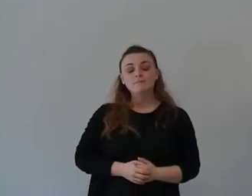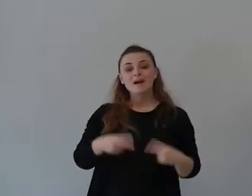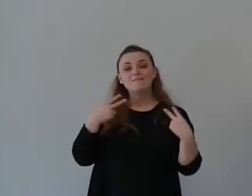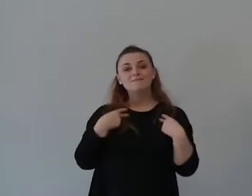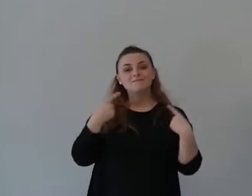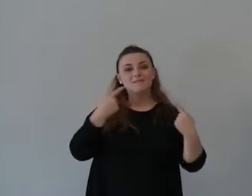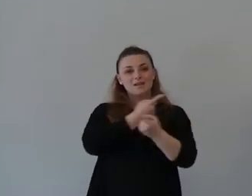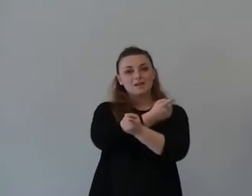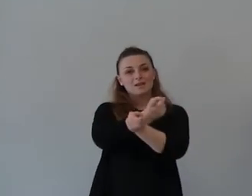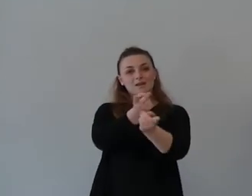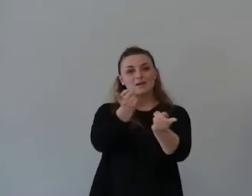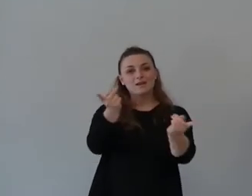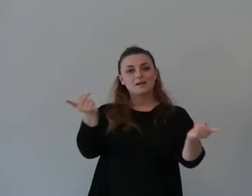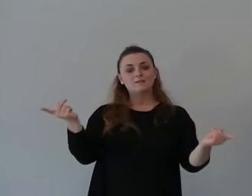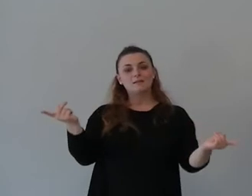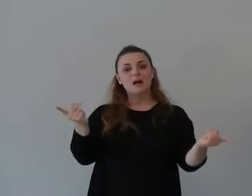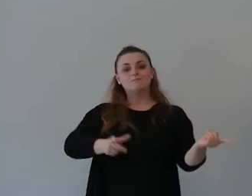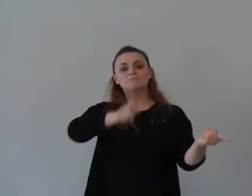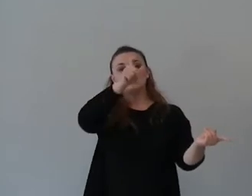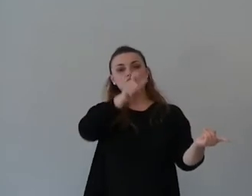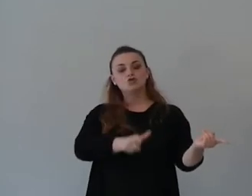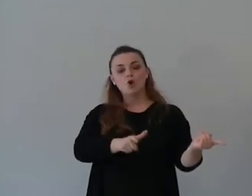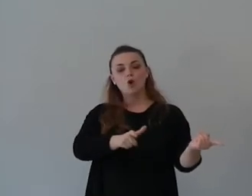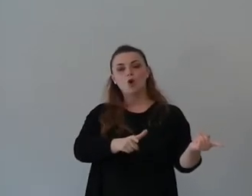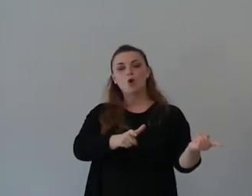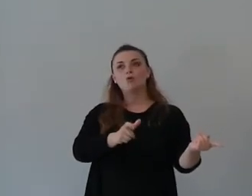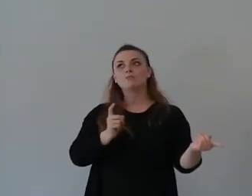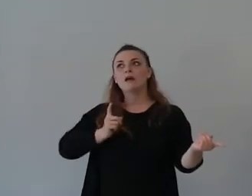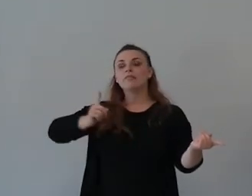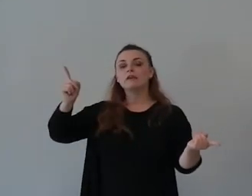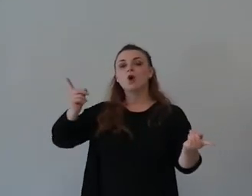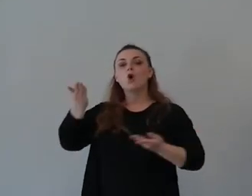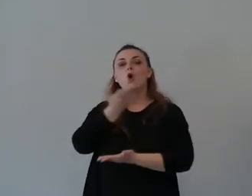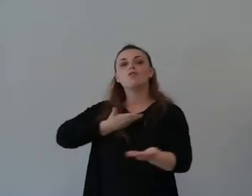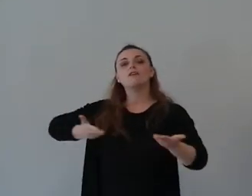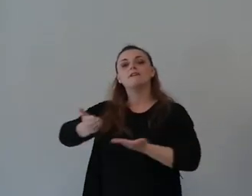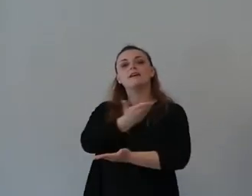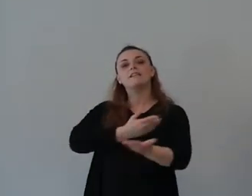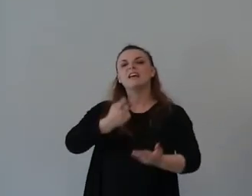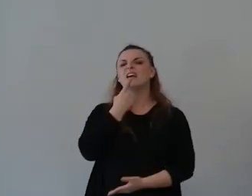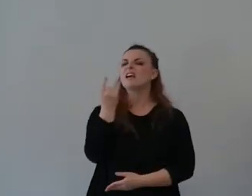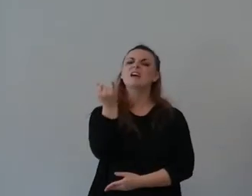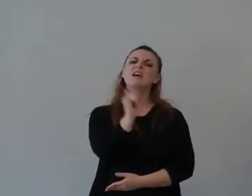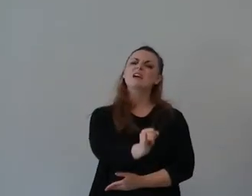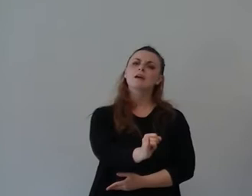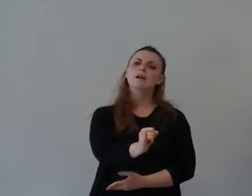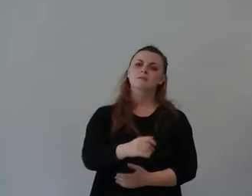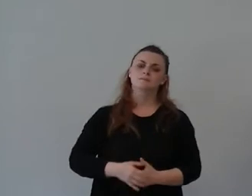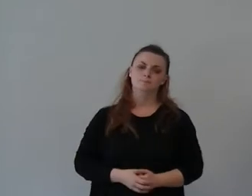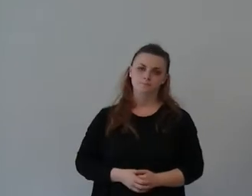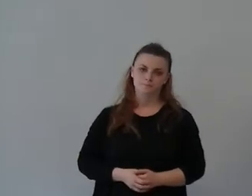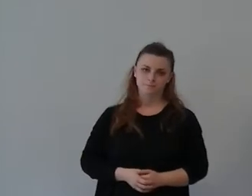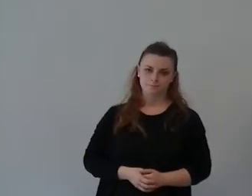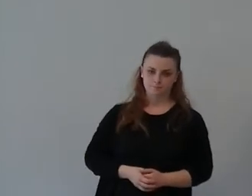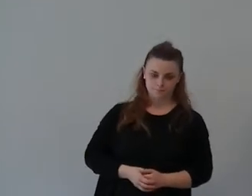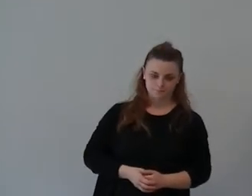stai condividendo la verità del Signore? Anyone who has Christ in their hearts, in